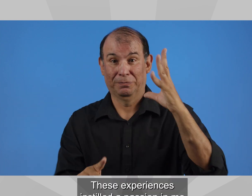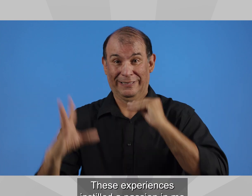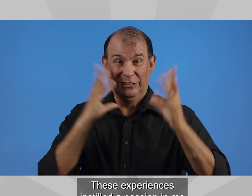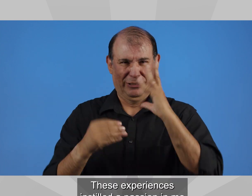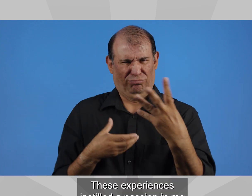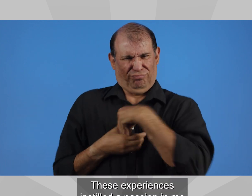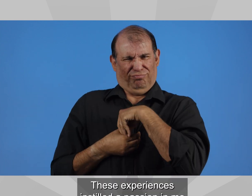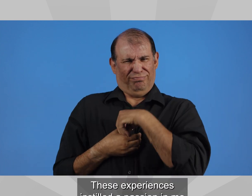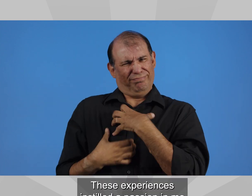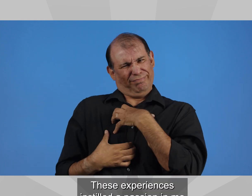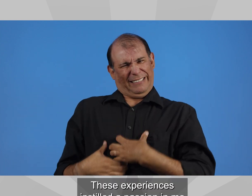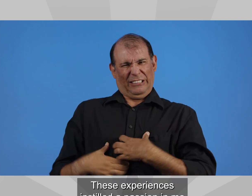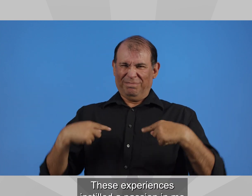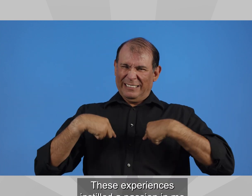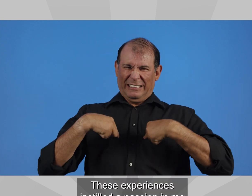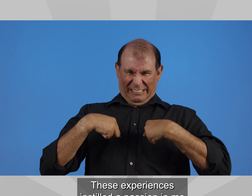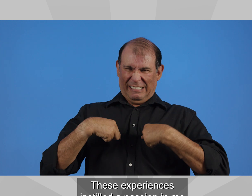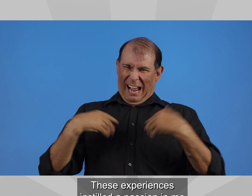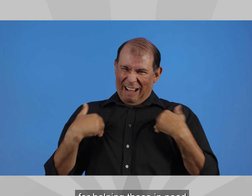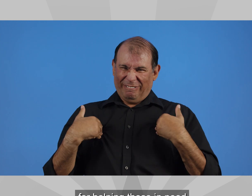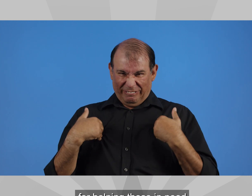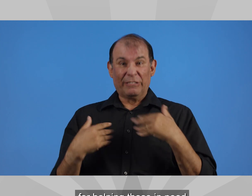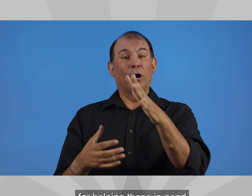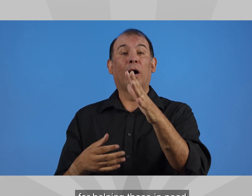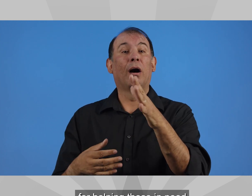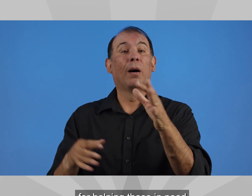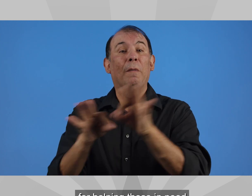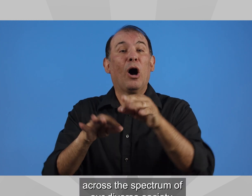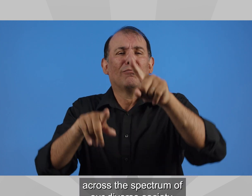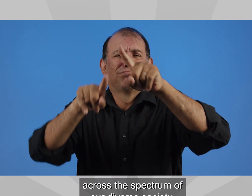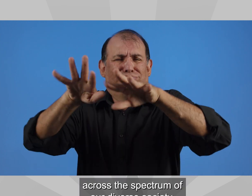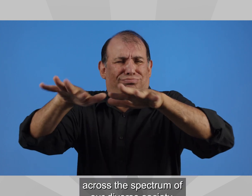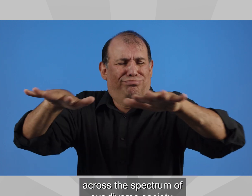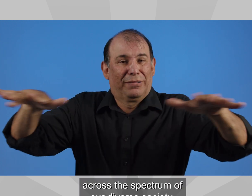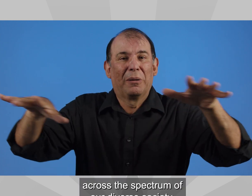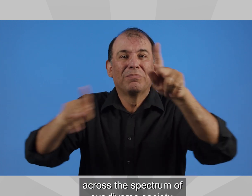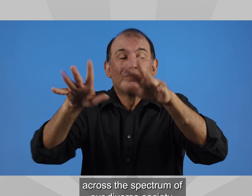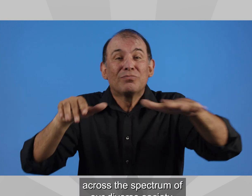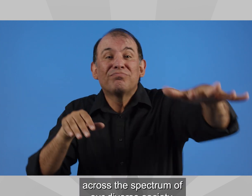These experiences instilled a passion in me for helping those in need across the